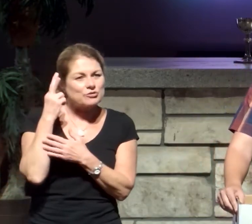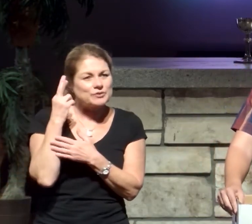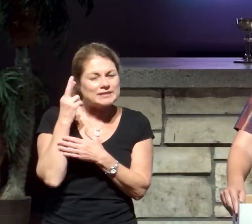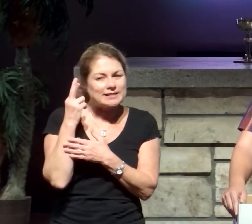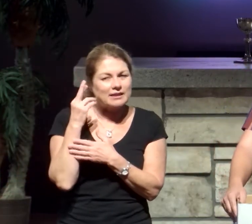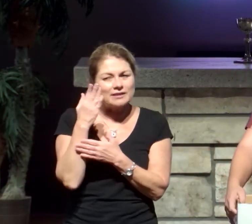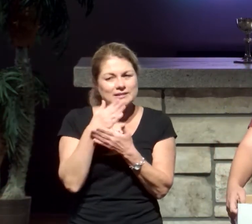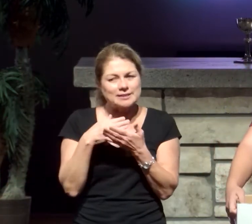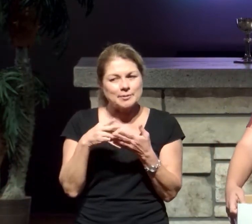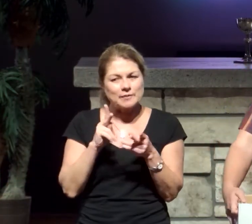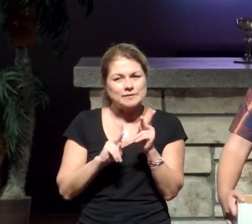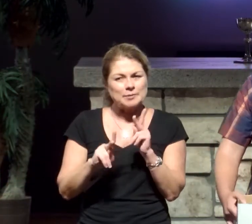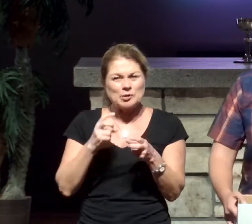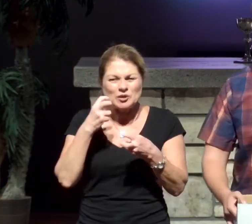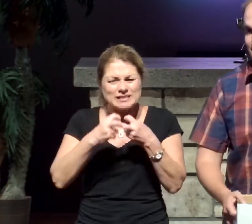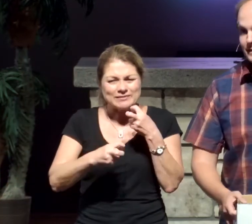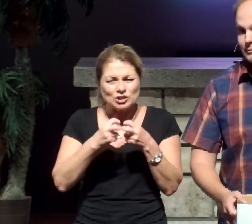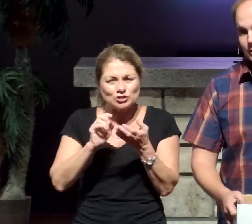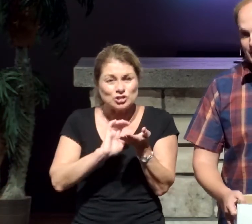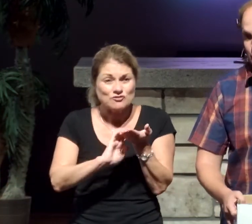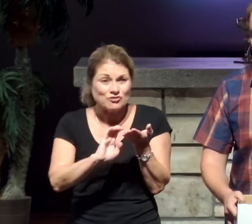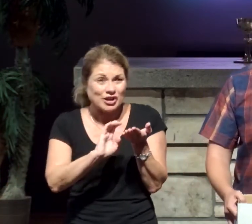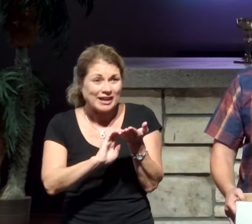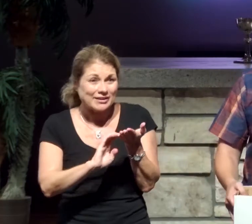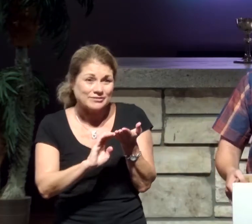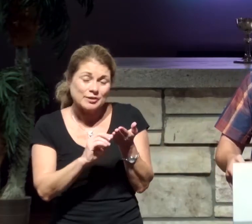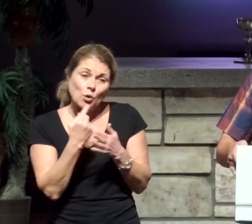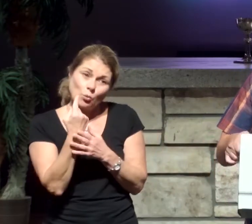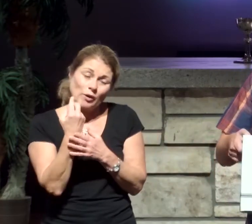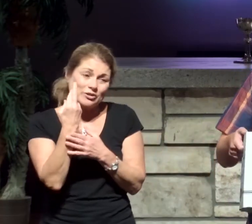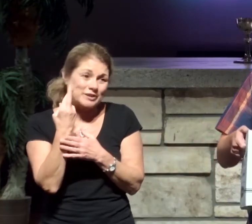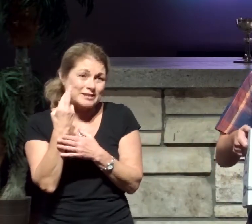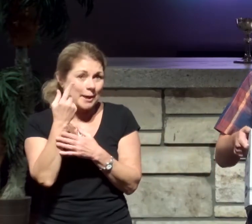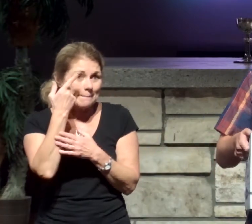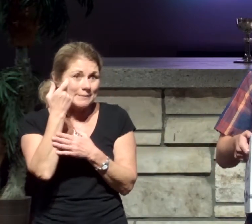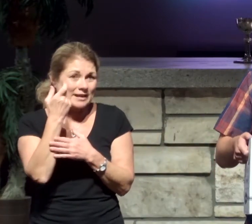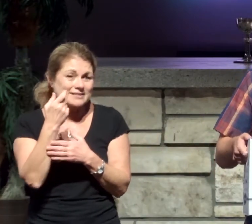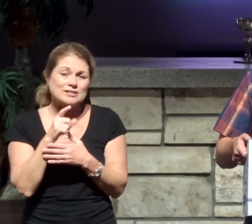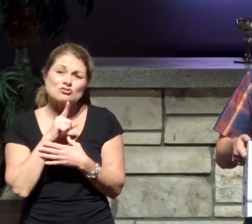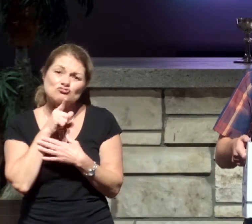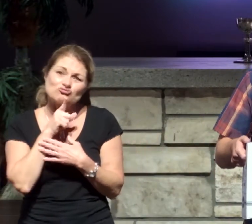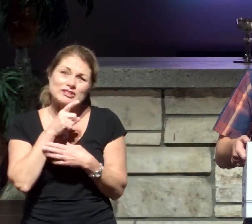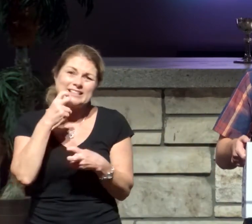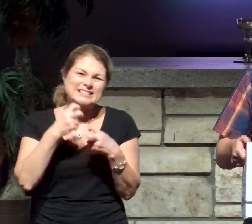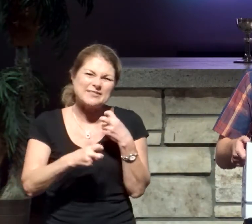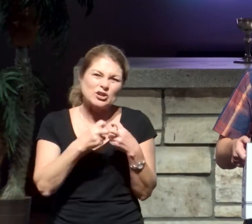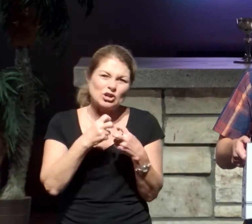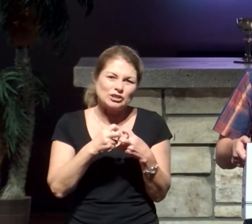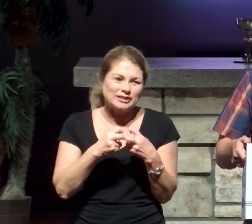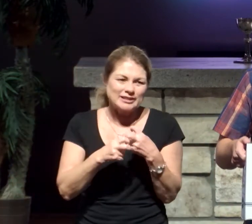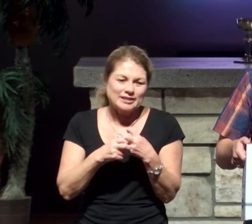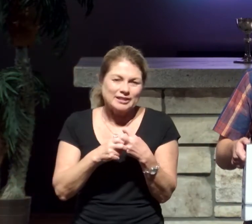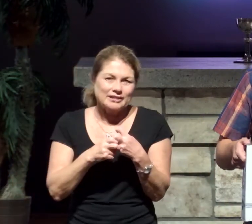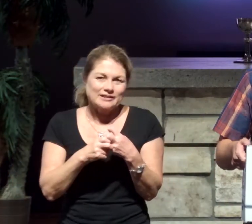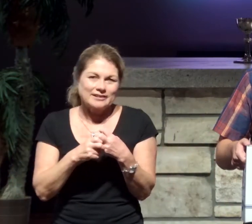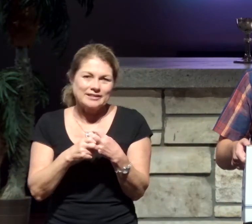those people are difficult to forgive, well, at least one of the reasons, is because it's really hard to let this go.